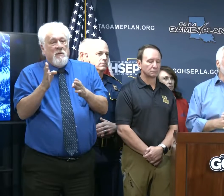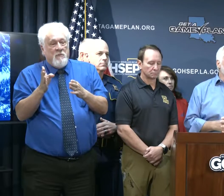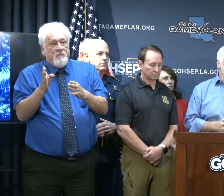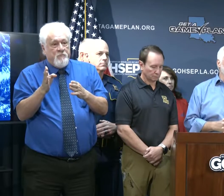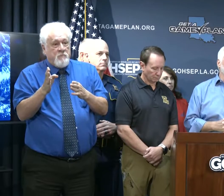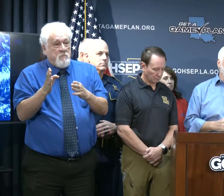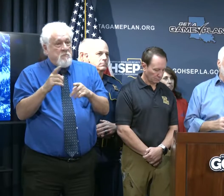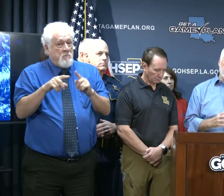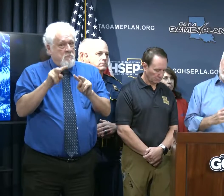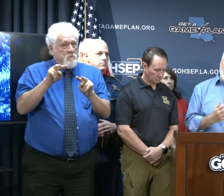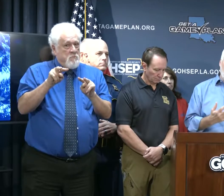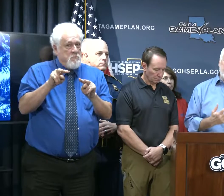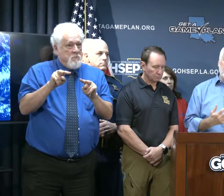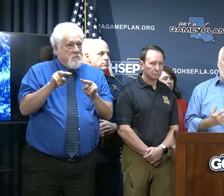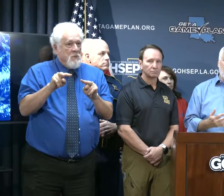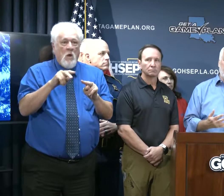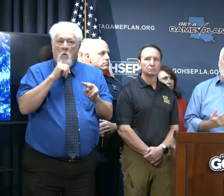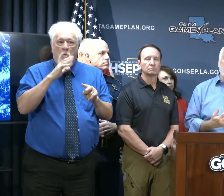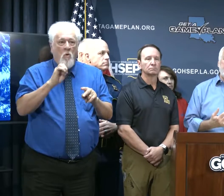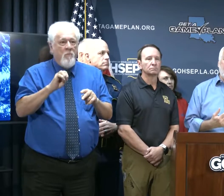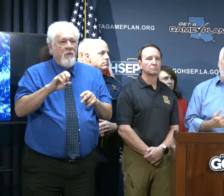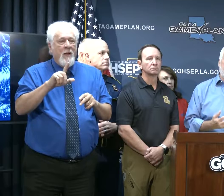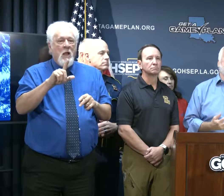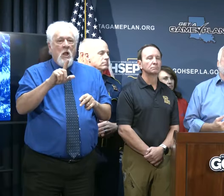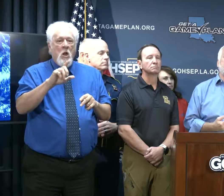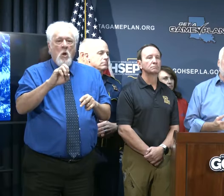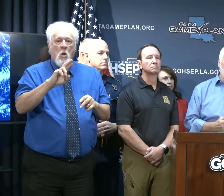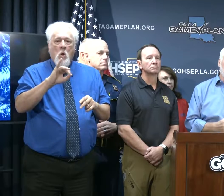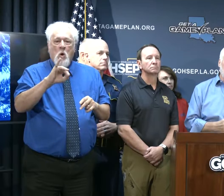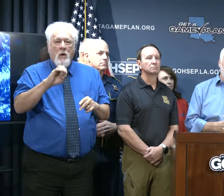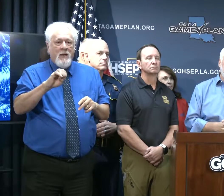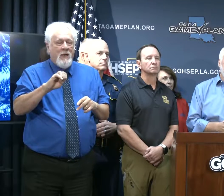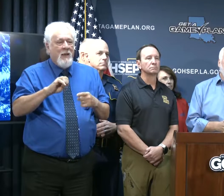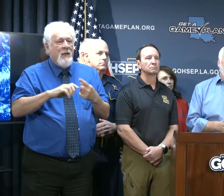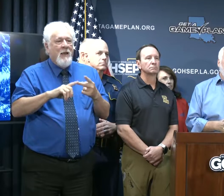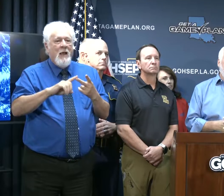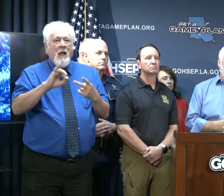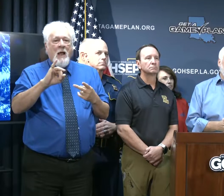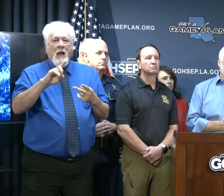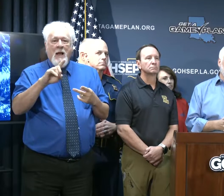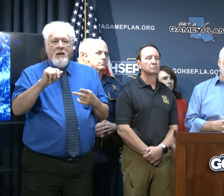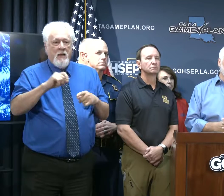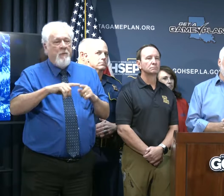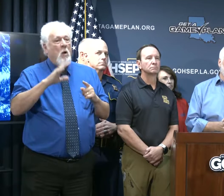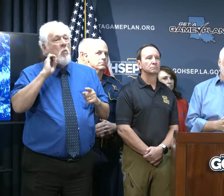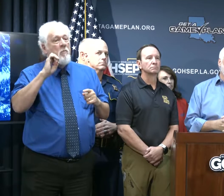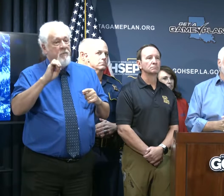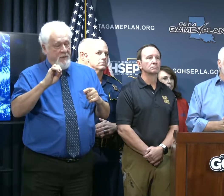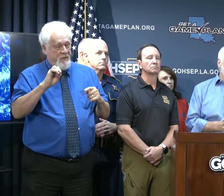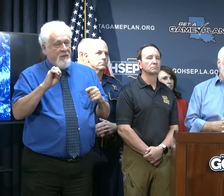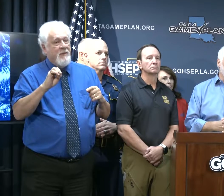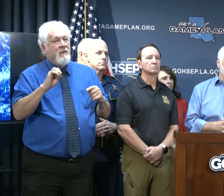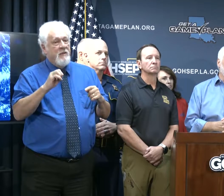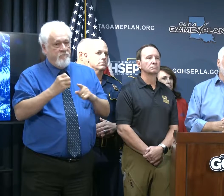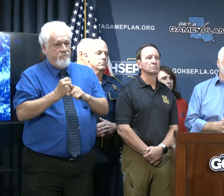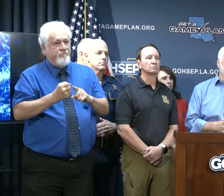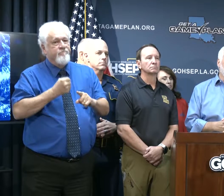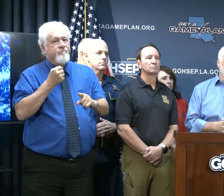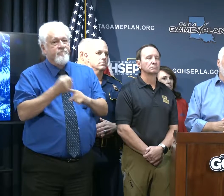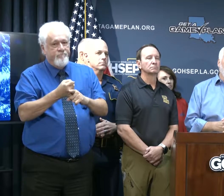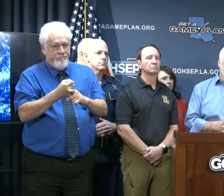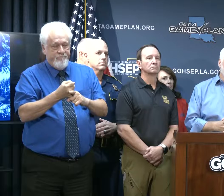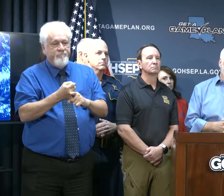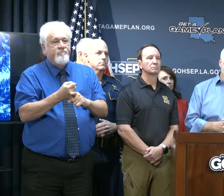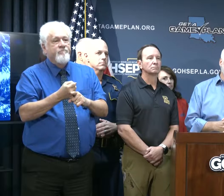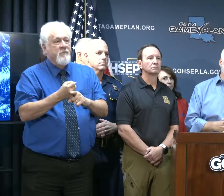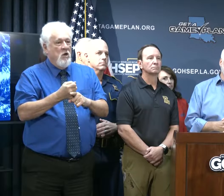need to keep our eyes on this one. It won't be Laura, it won't be Ida, but it is still going to be an extensive impact in terms of